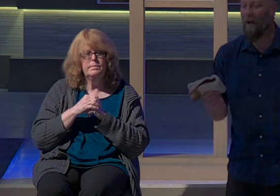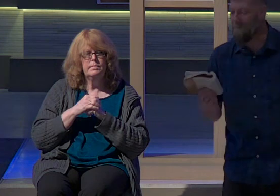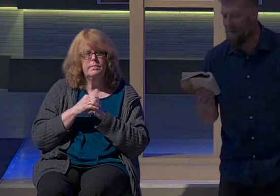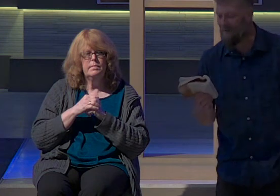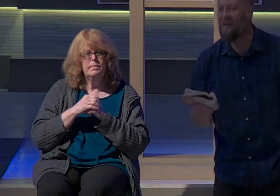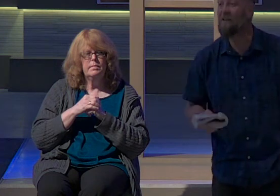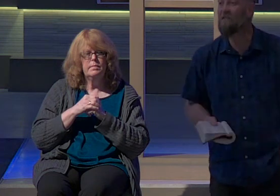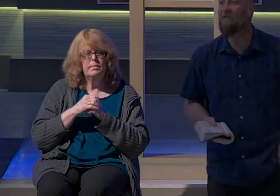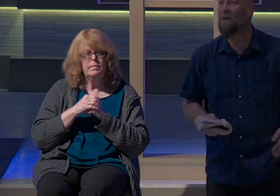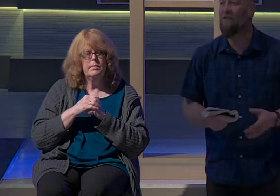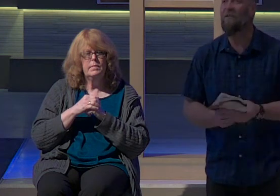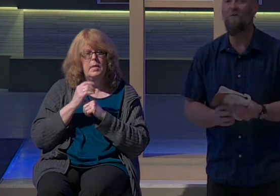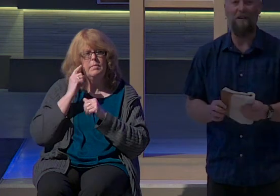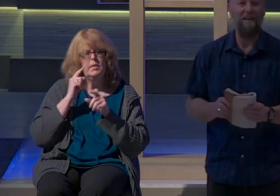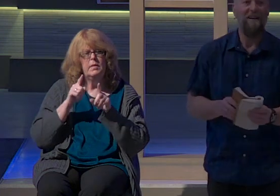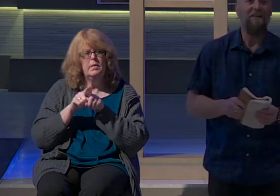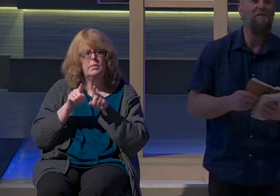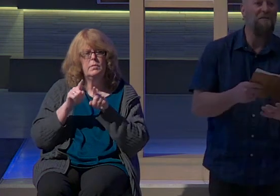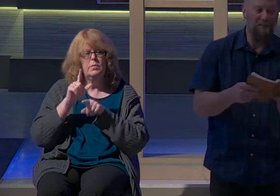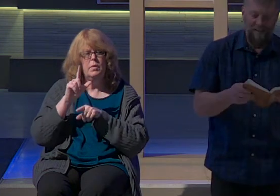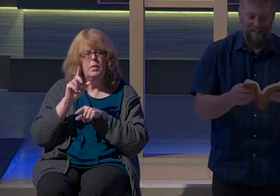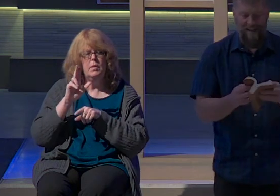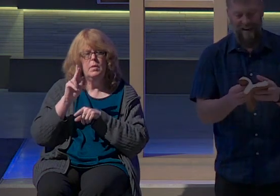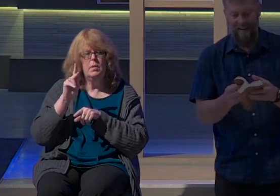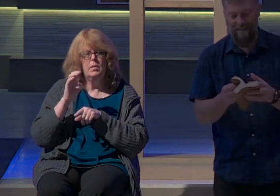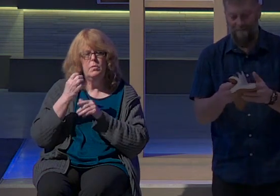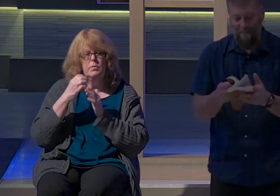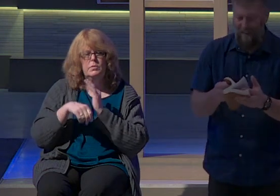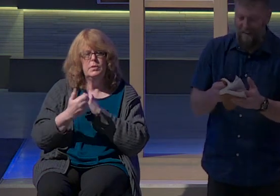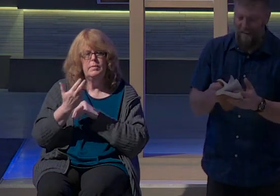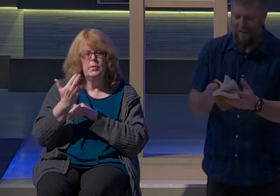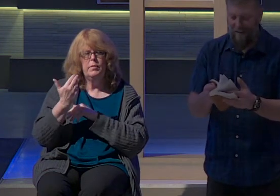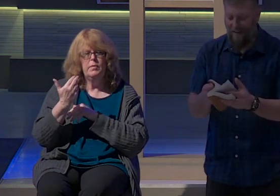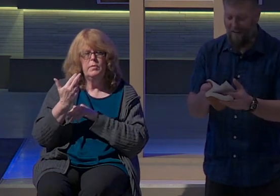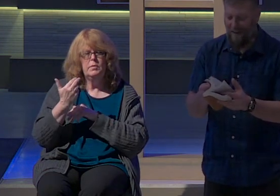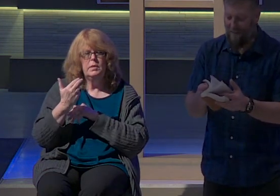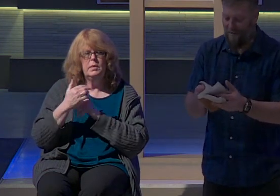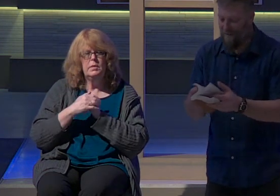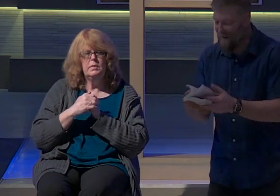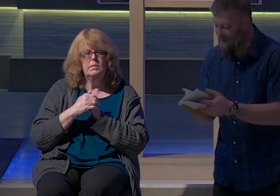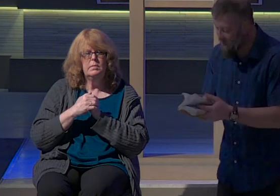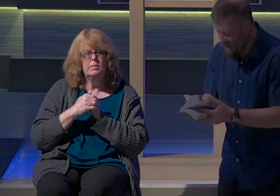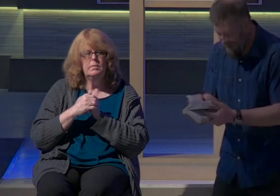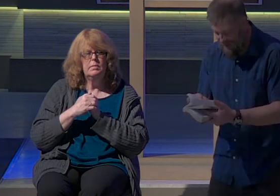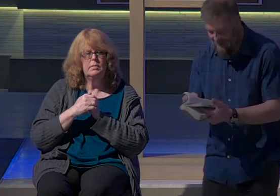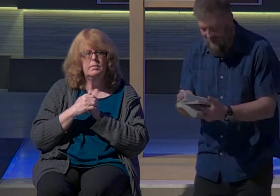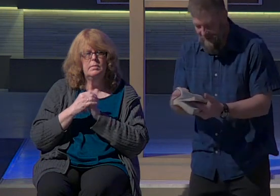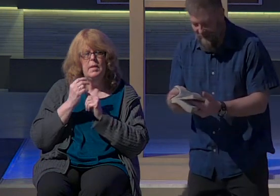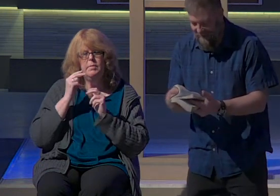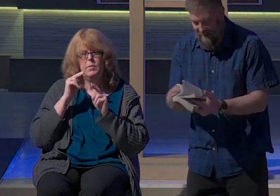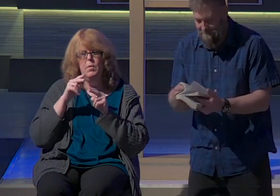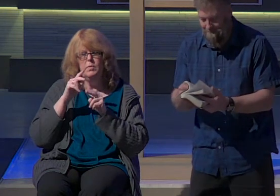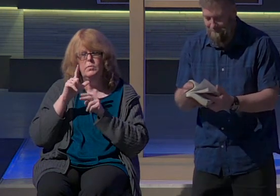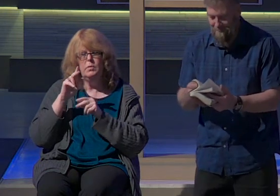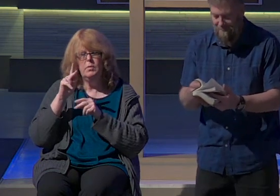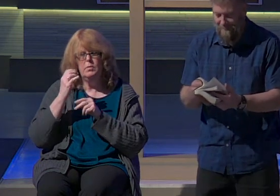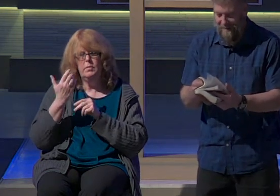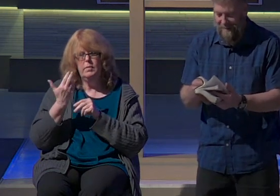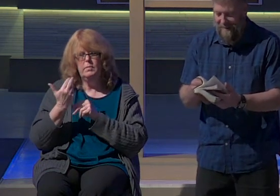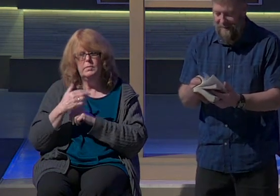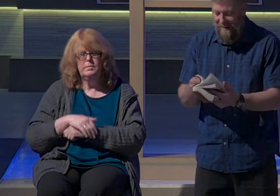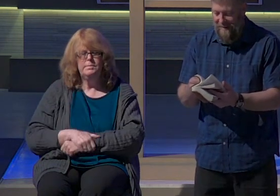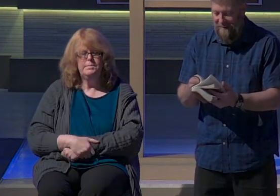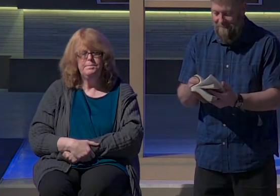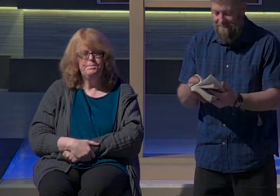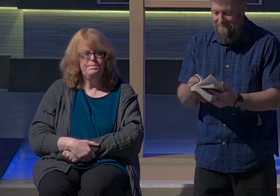man, I'm thinking too about Luke. Luke 13. You know, you don't have to turn there. I'm going to just for a minute.